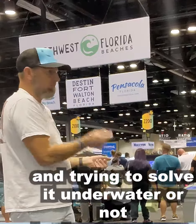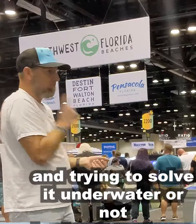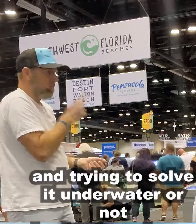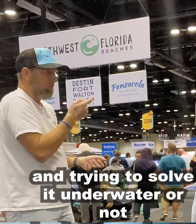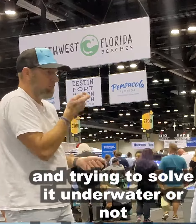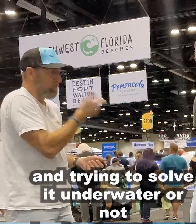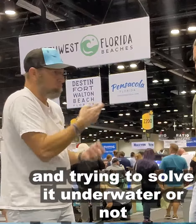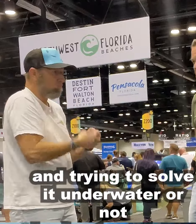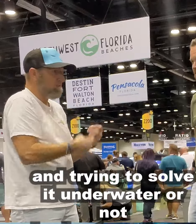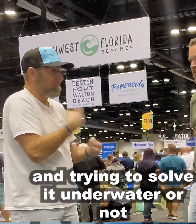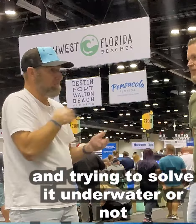trying to solve it underwater